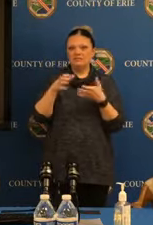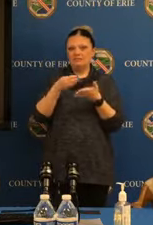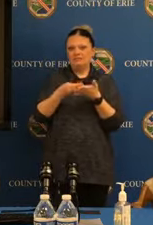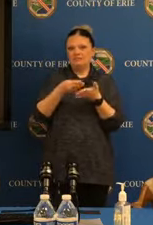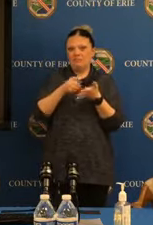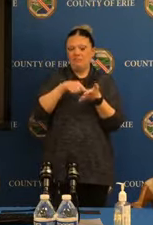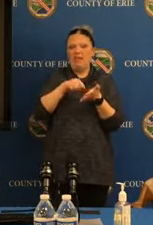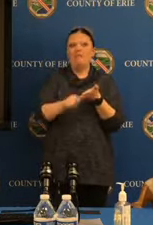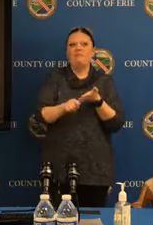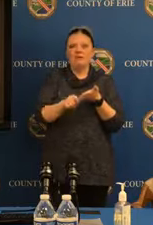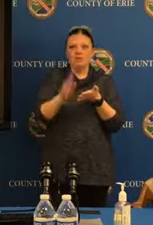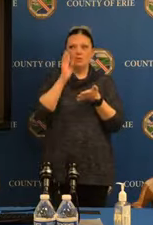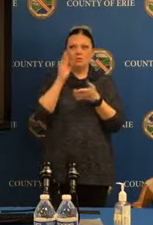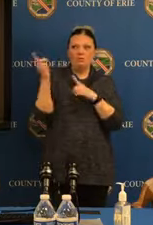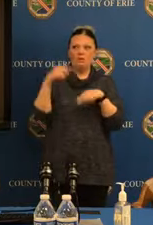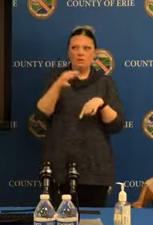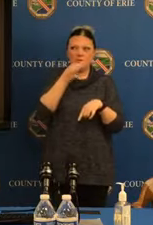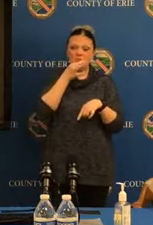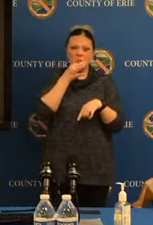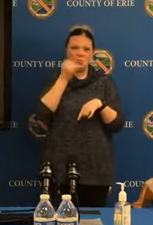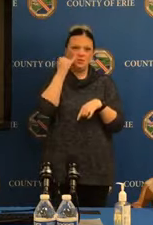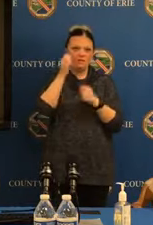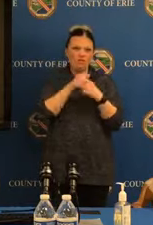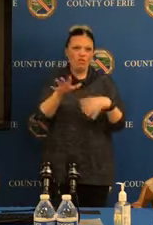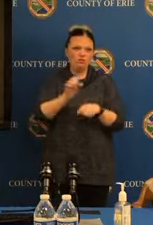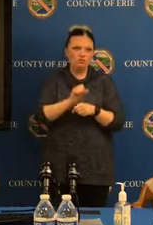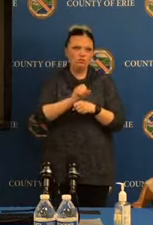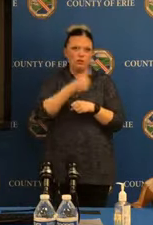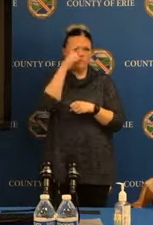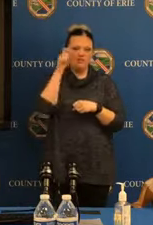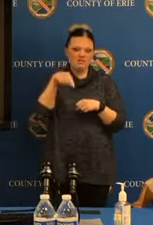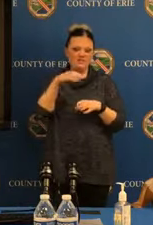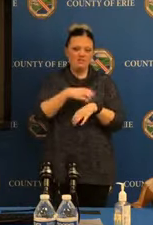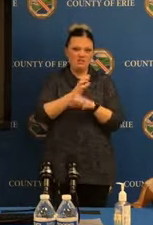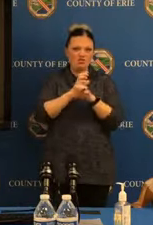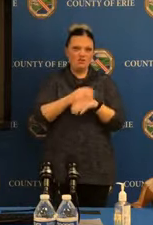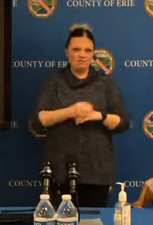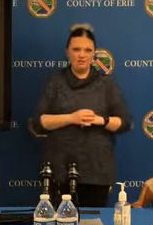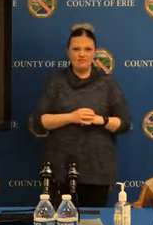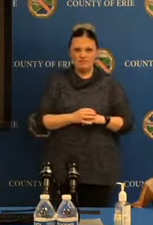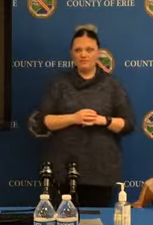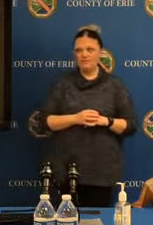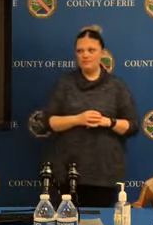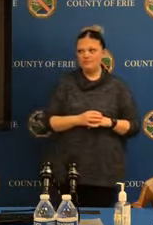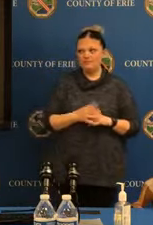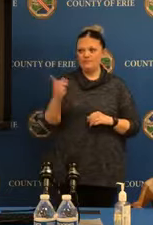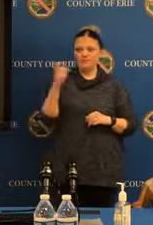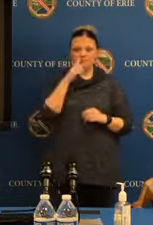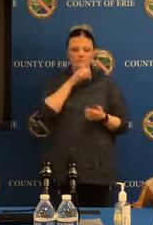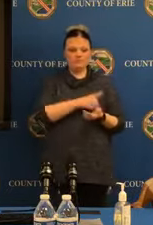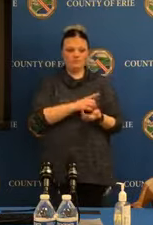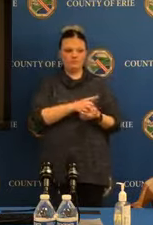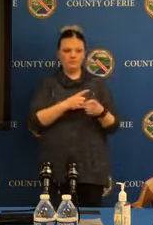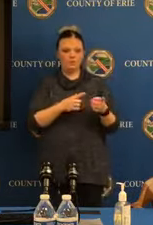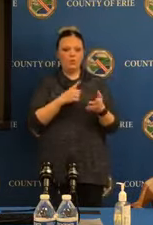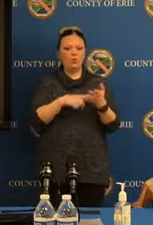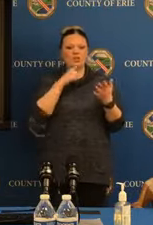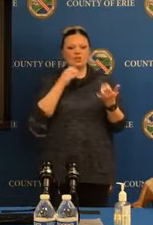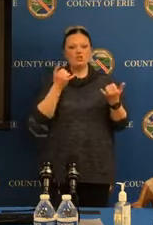their job as a result of this crisis. Okay. So we got a question for Dr. Bernstein. What is the